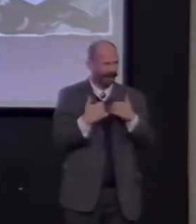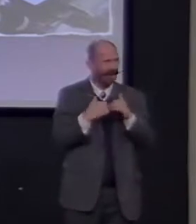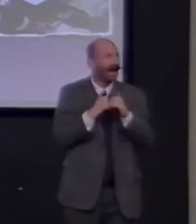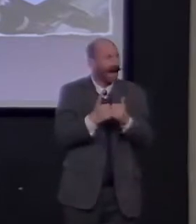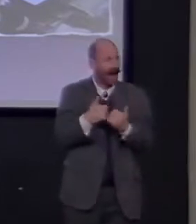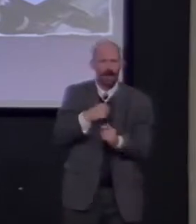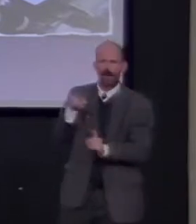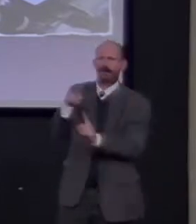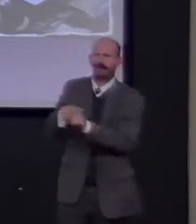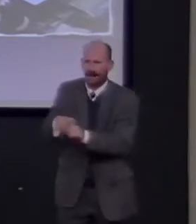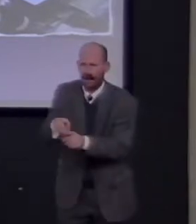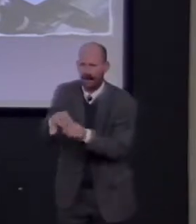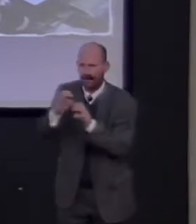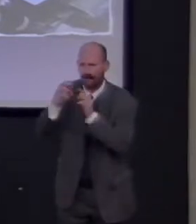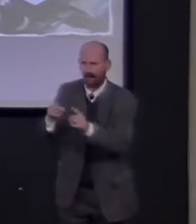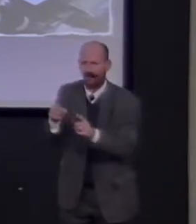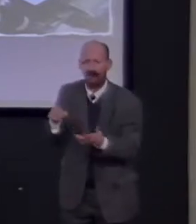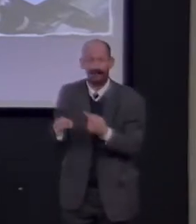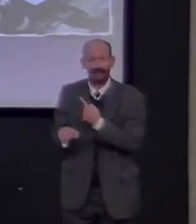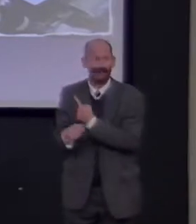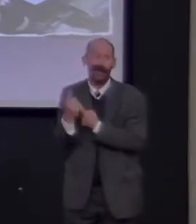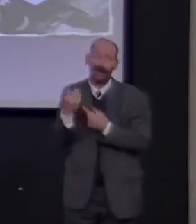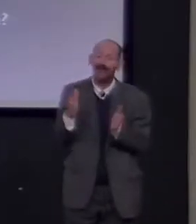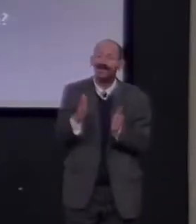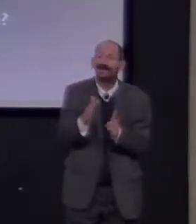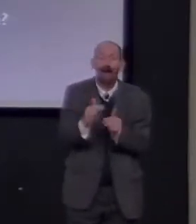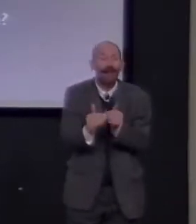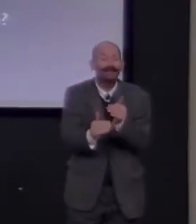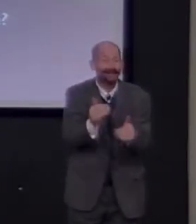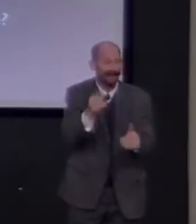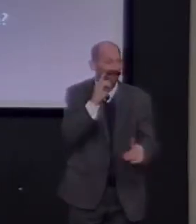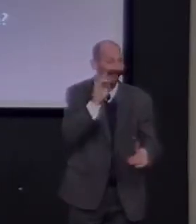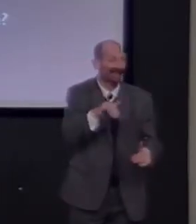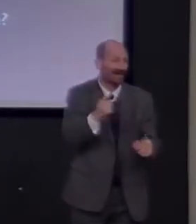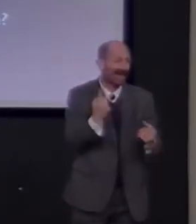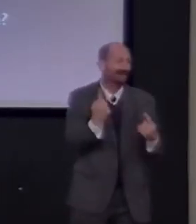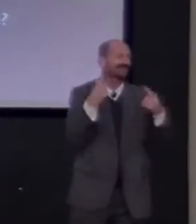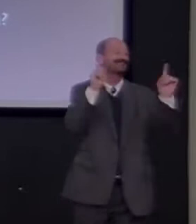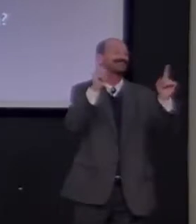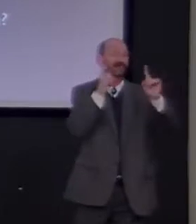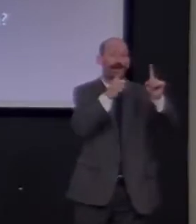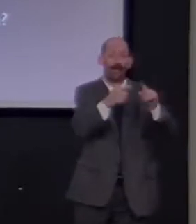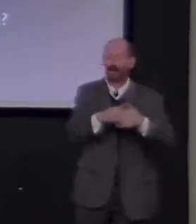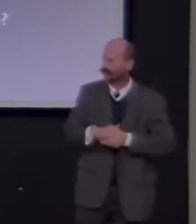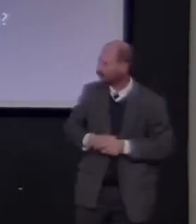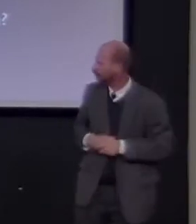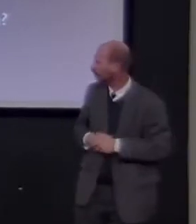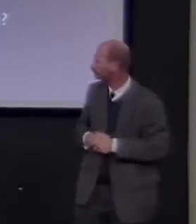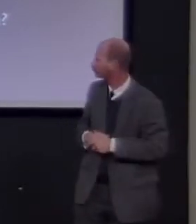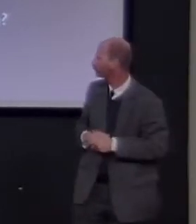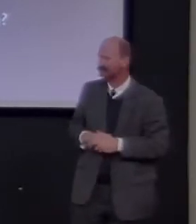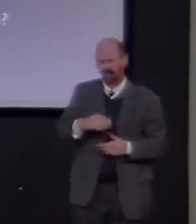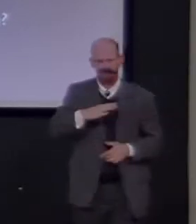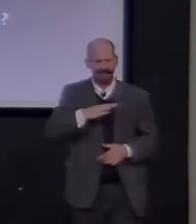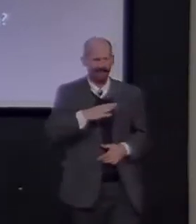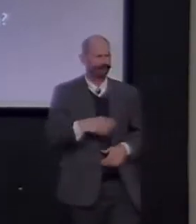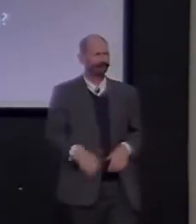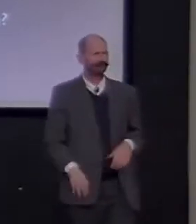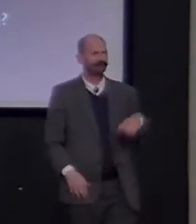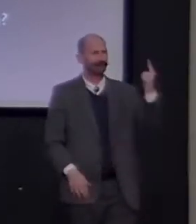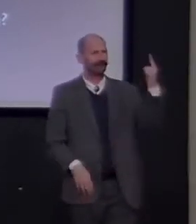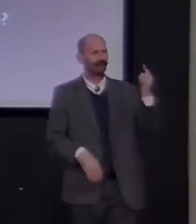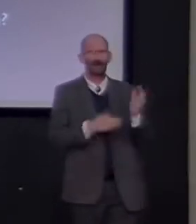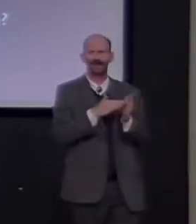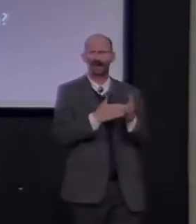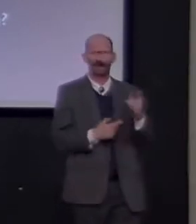applicable. This might be one very small step towards achieving that goal. So you might ask, well, this is one study with one